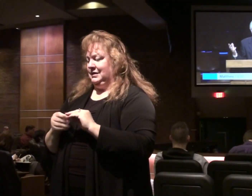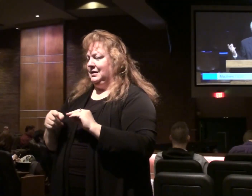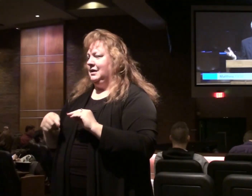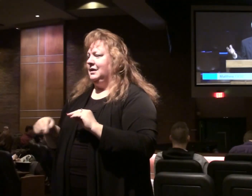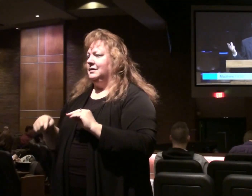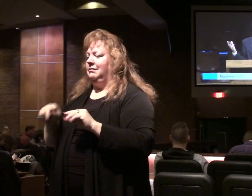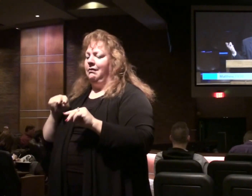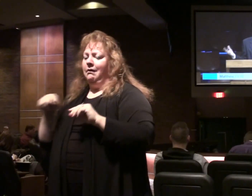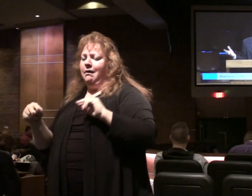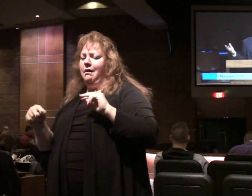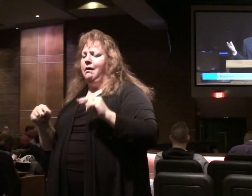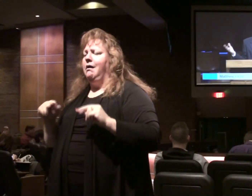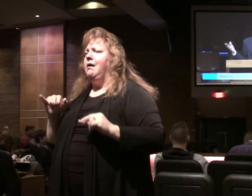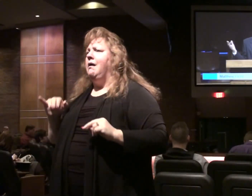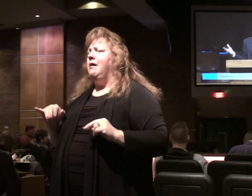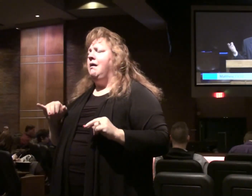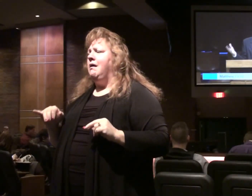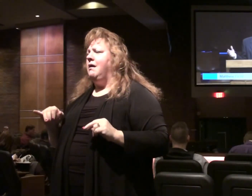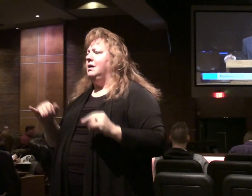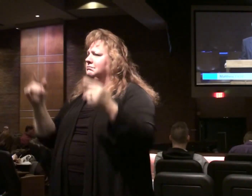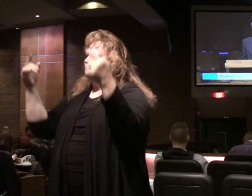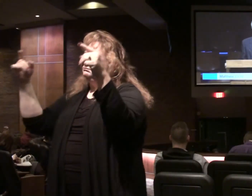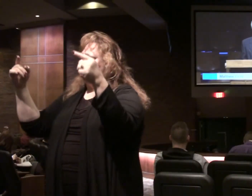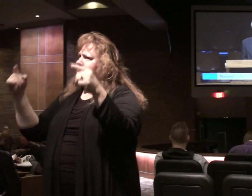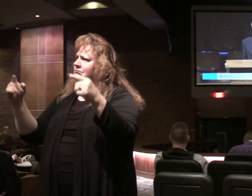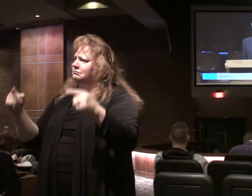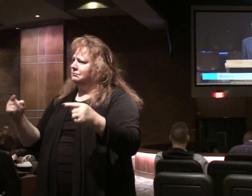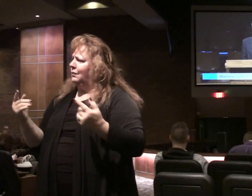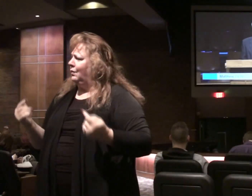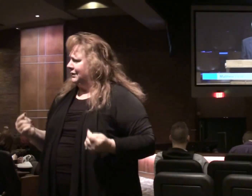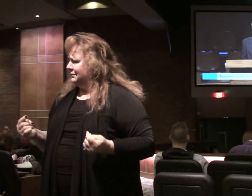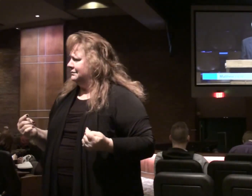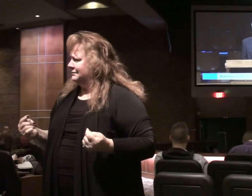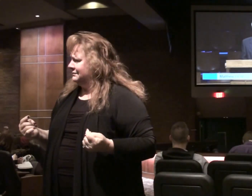some perspective as what is going to be taking place